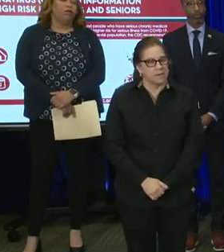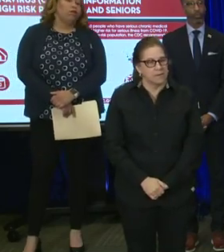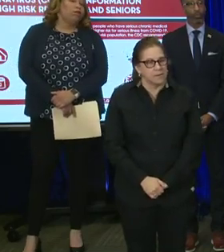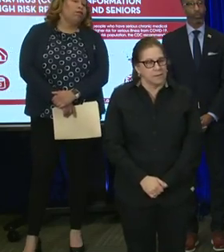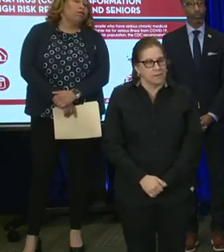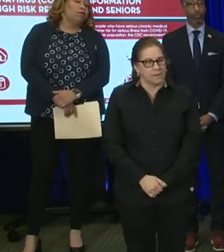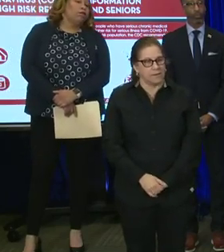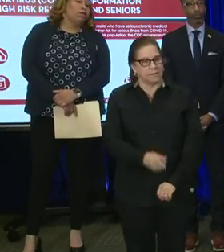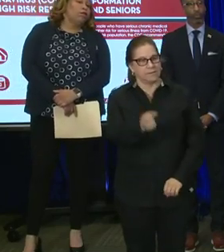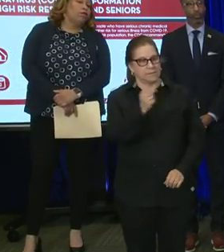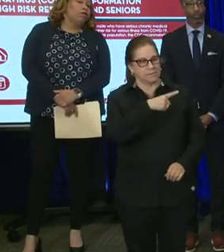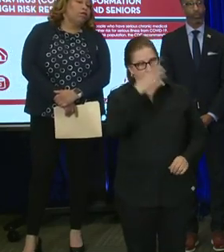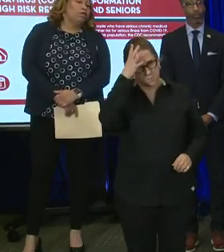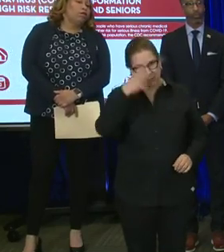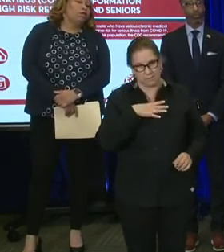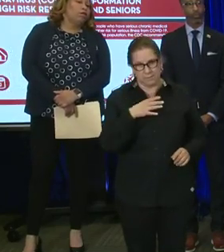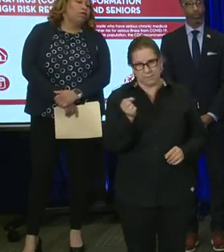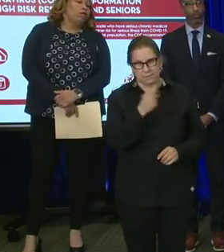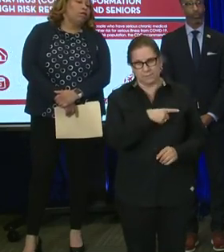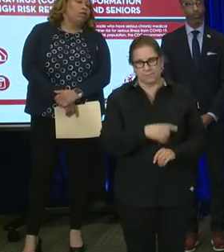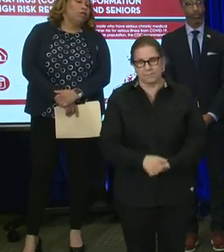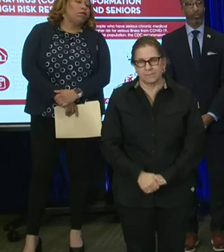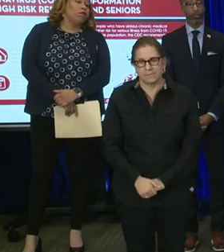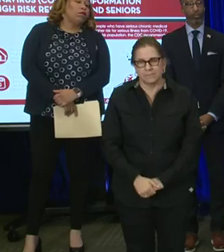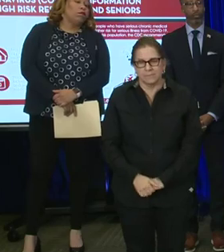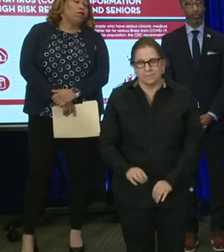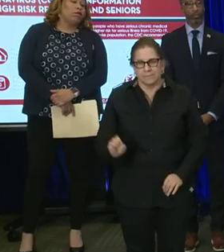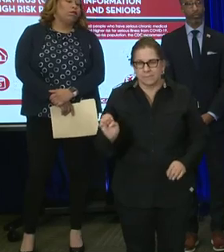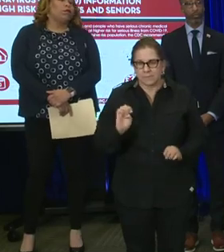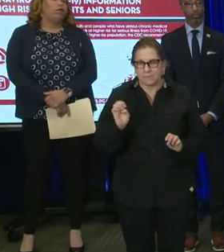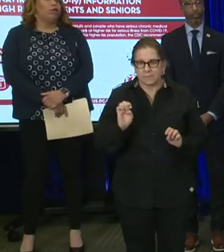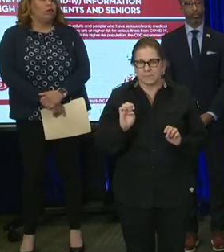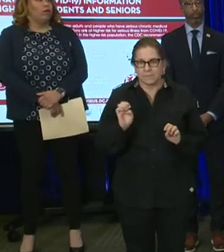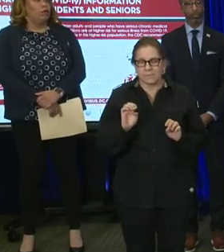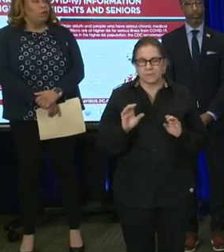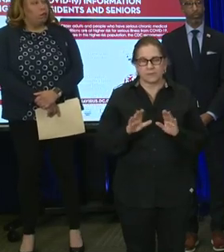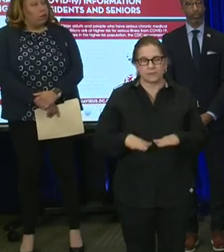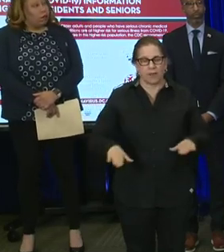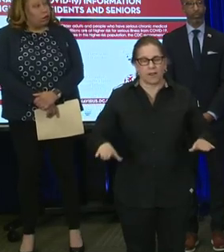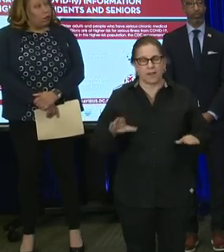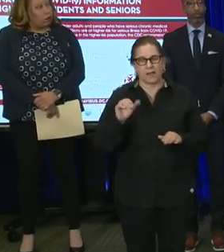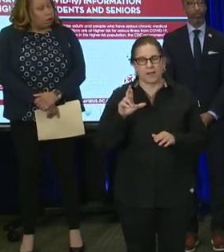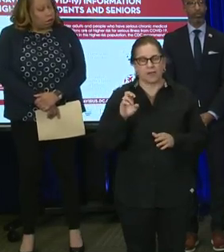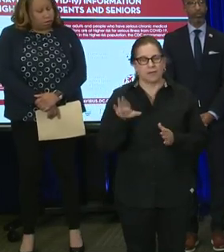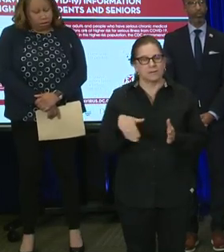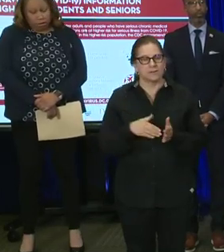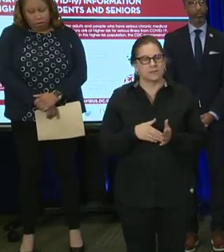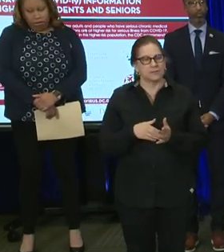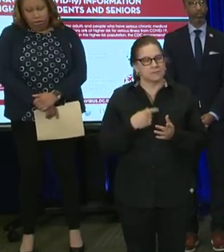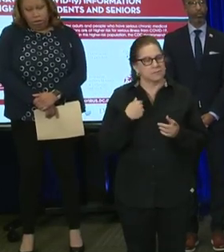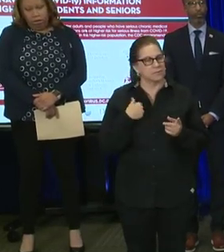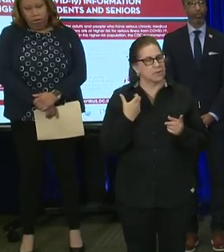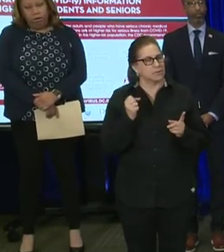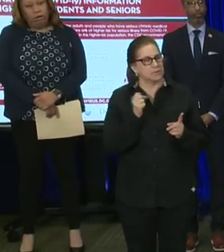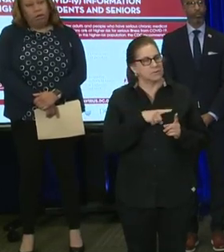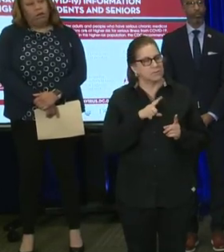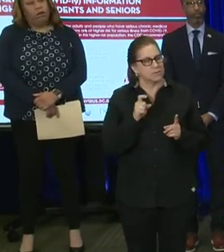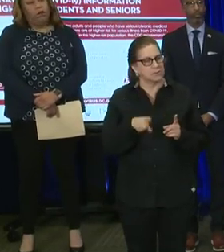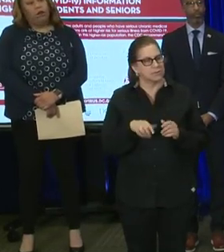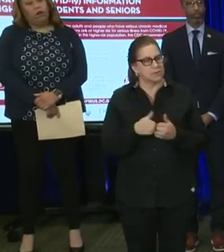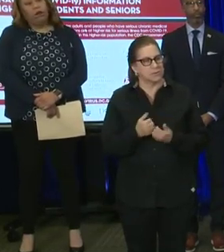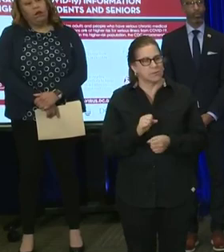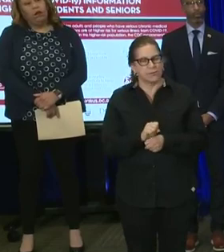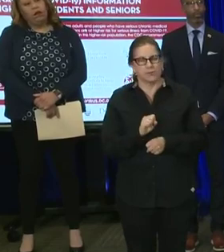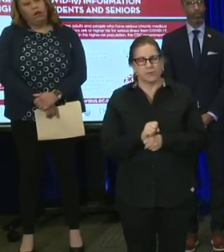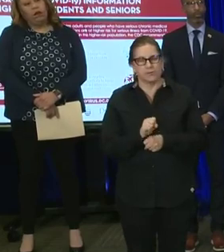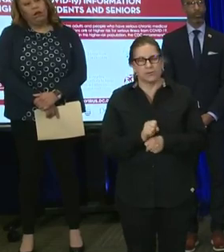Actually, can you go back to the emergency child care centers, Deputy Mayor, if you don't mind? Kind of curious as to who will qualify, how